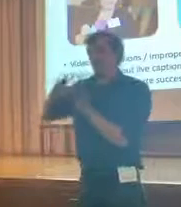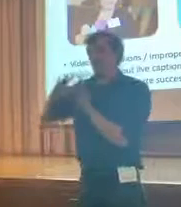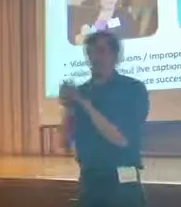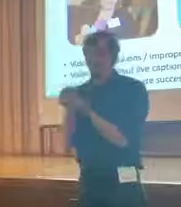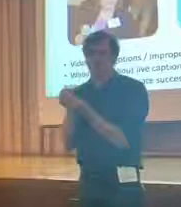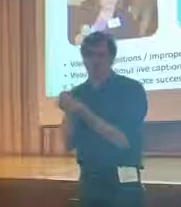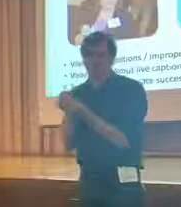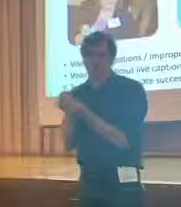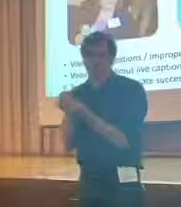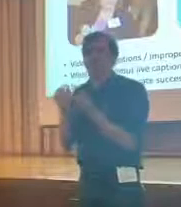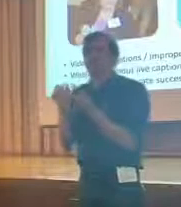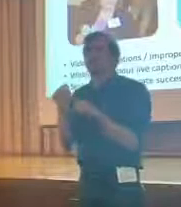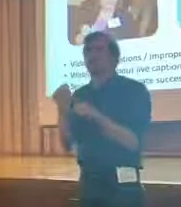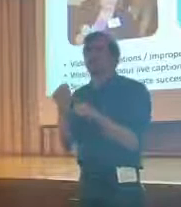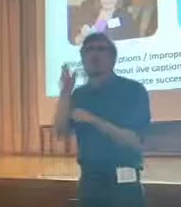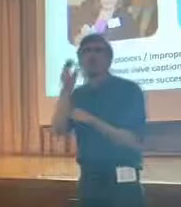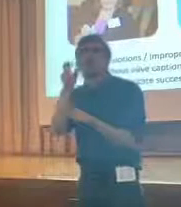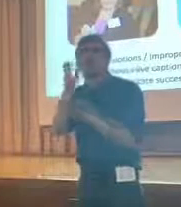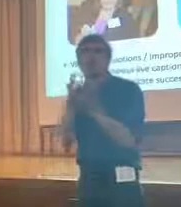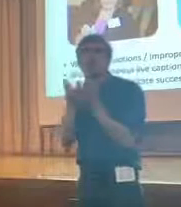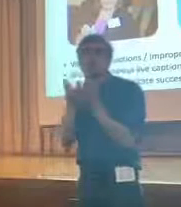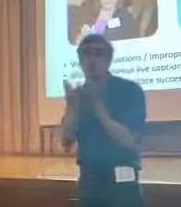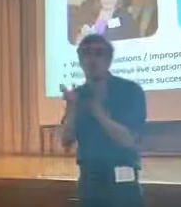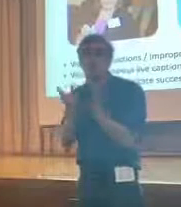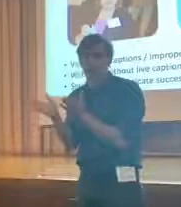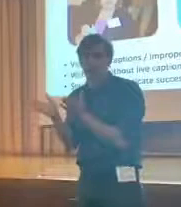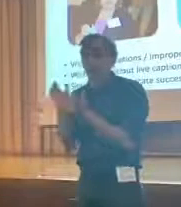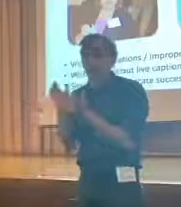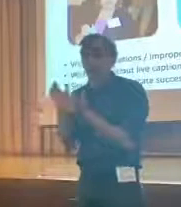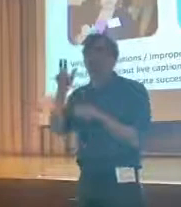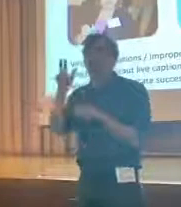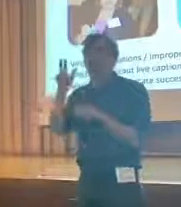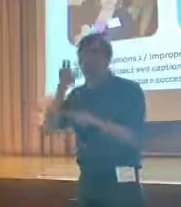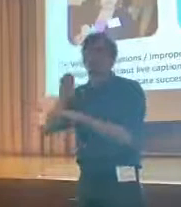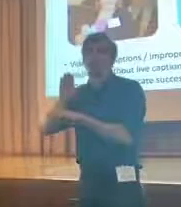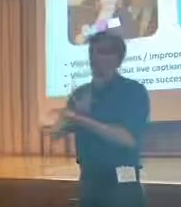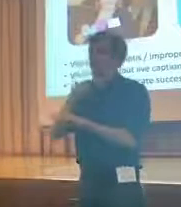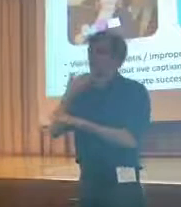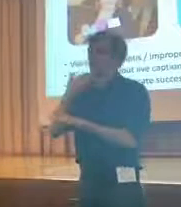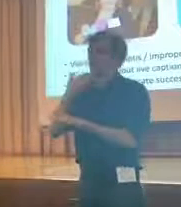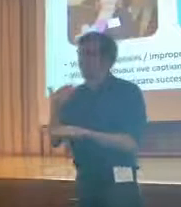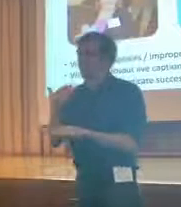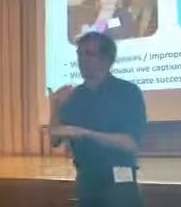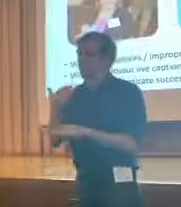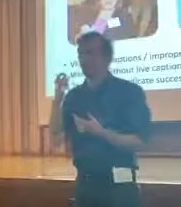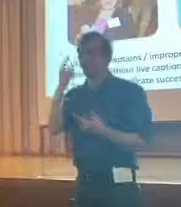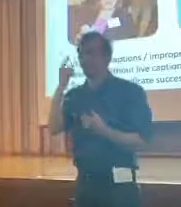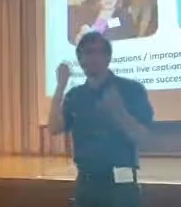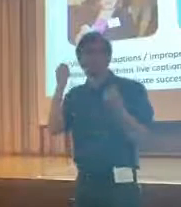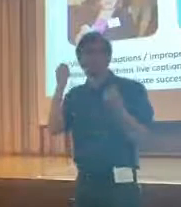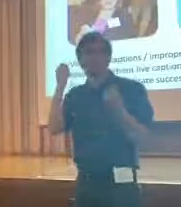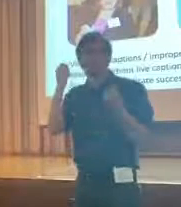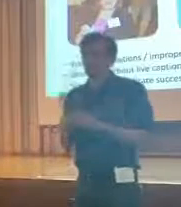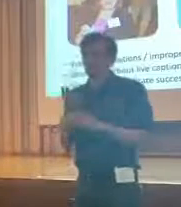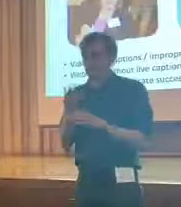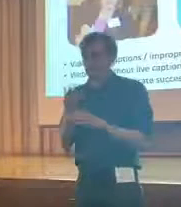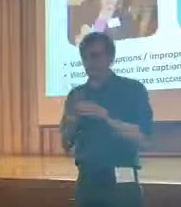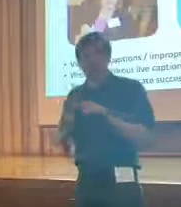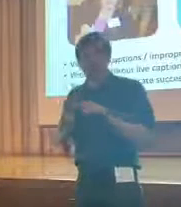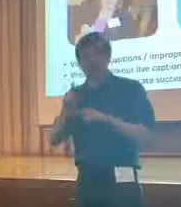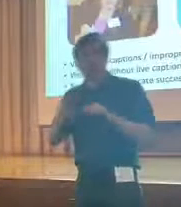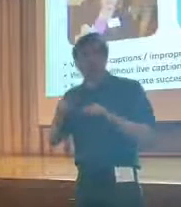could hear some conversation. She could hear music very well, but there are a lot of things that she could not pick